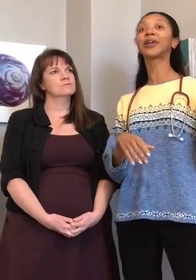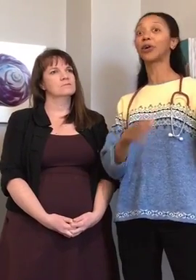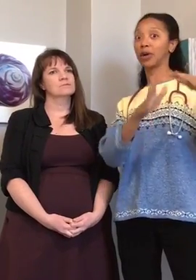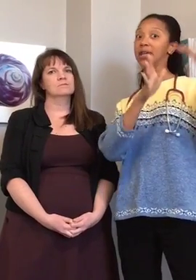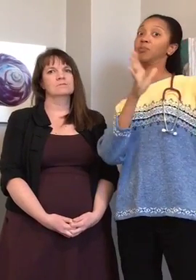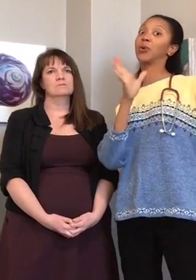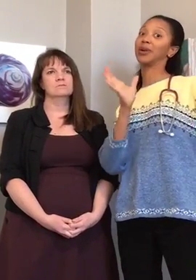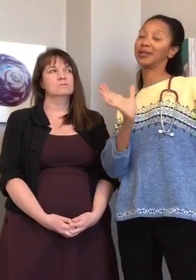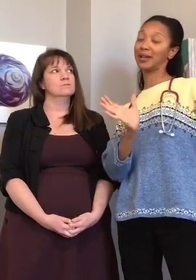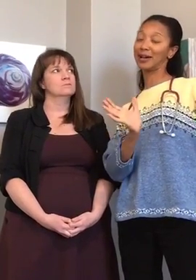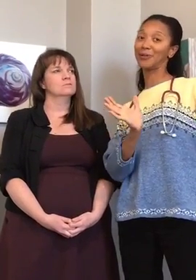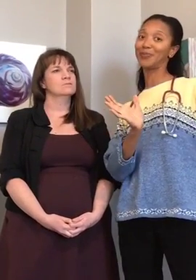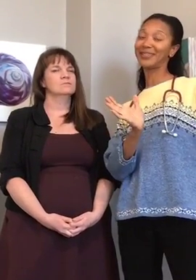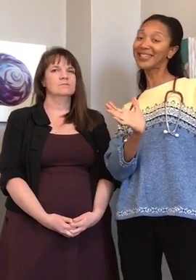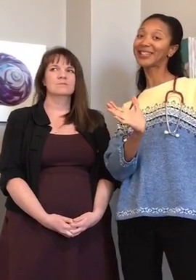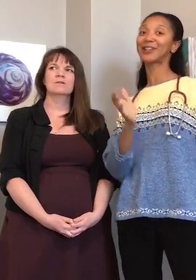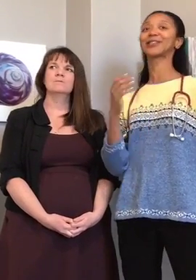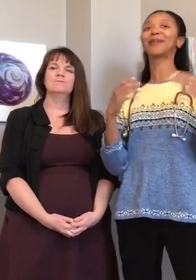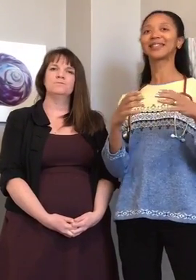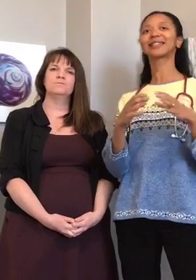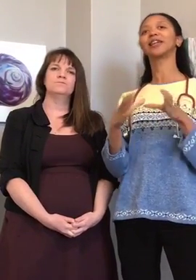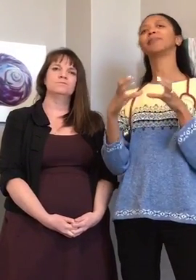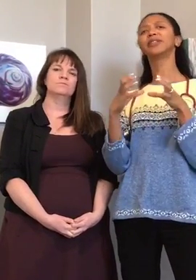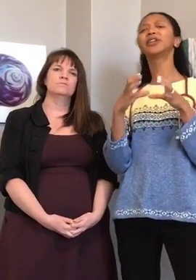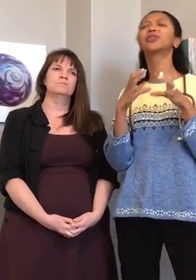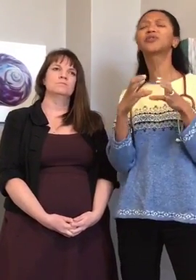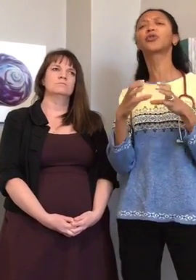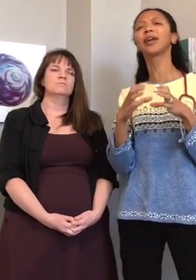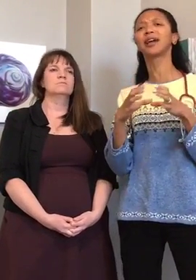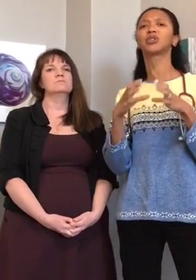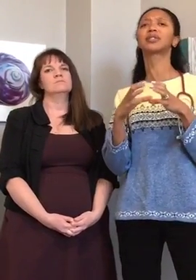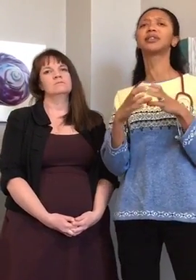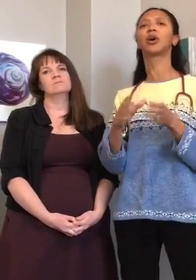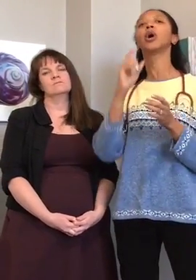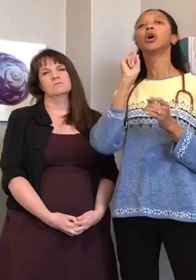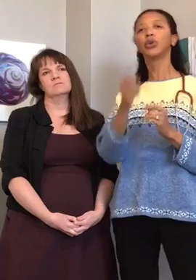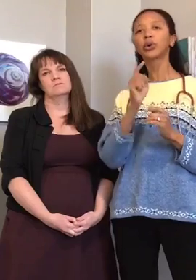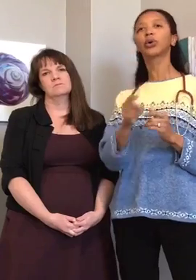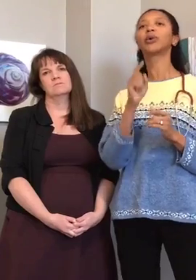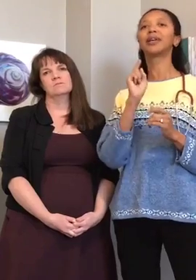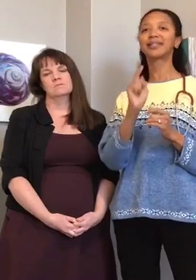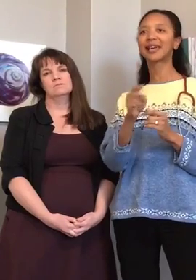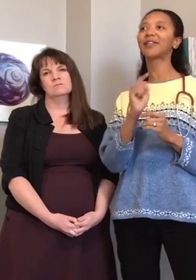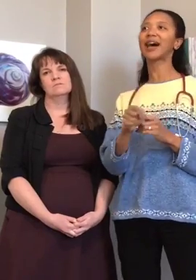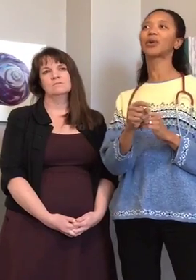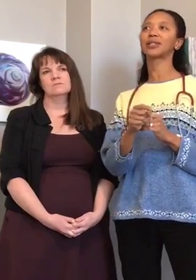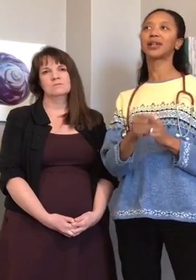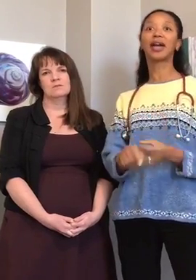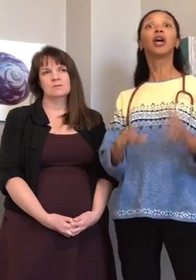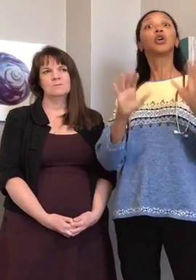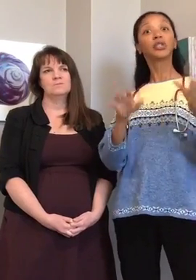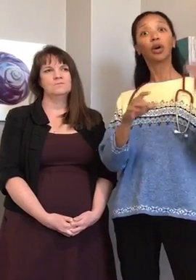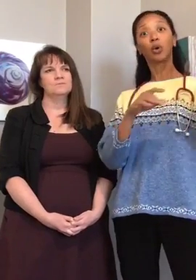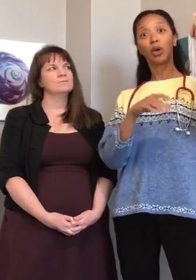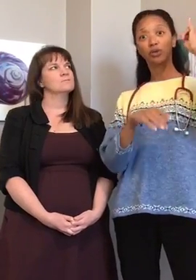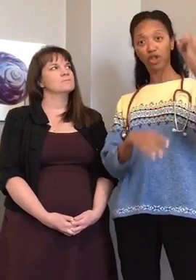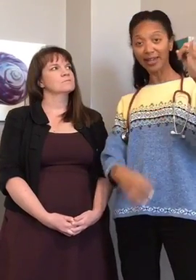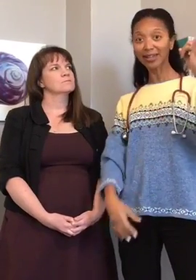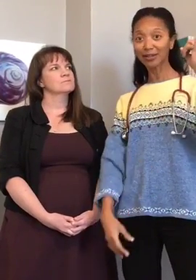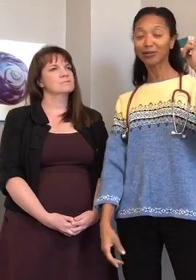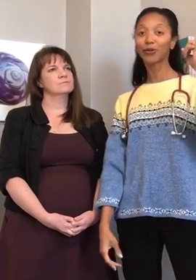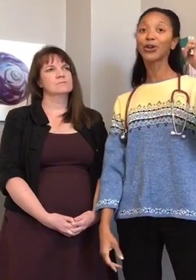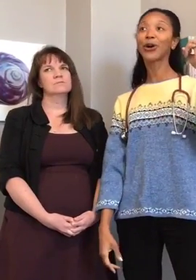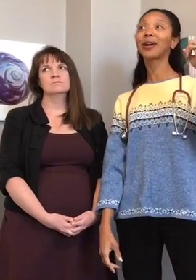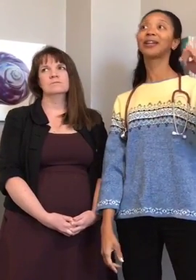little bit later in more details about sleep, but just for right now, just know your goal is 7 hours a night. So